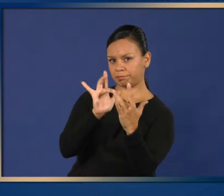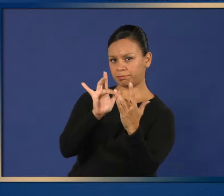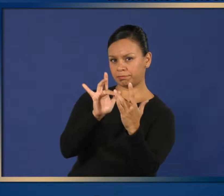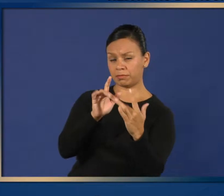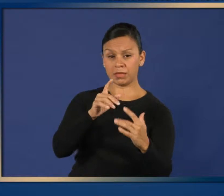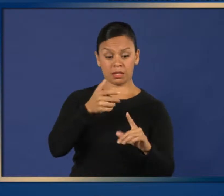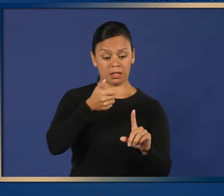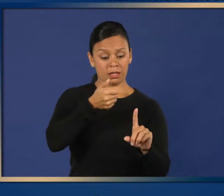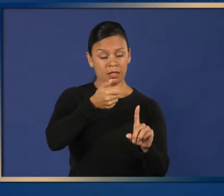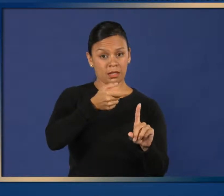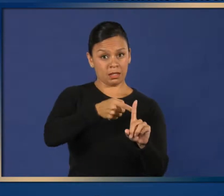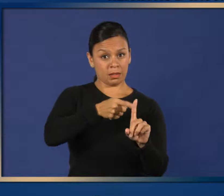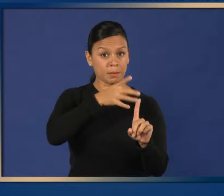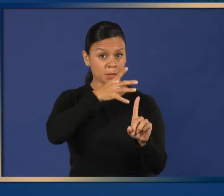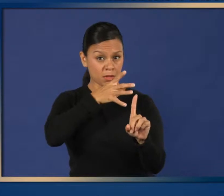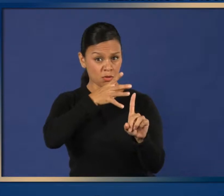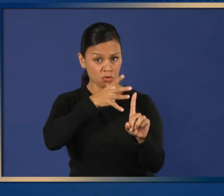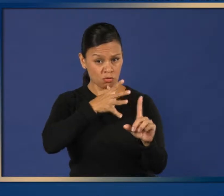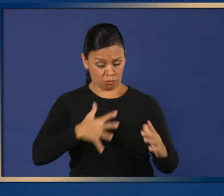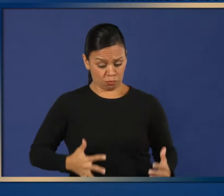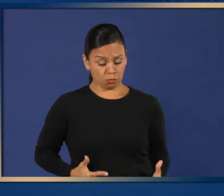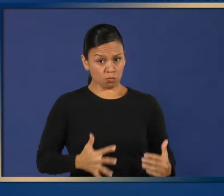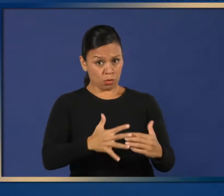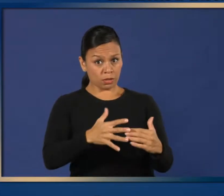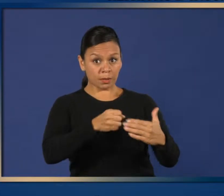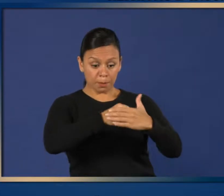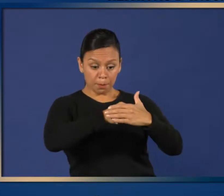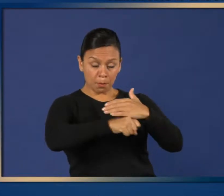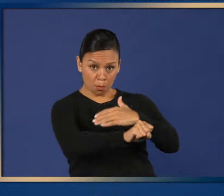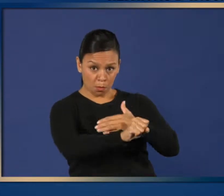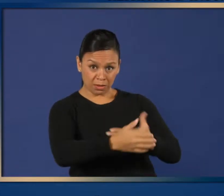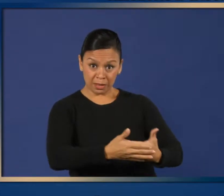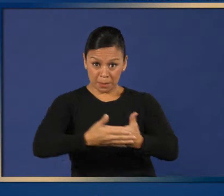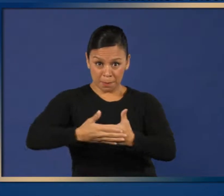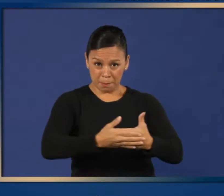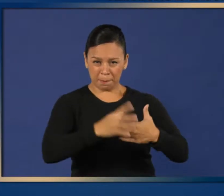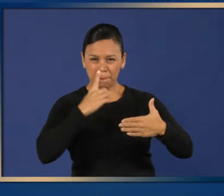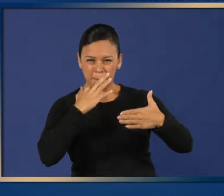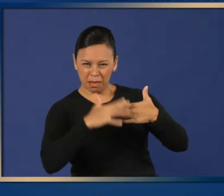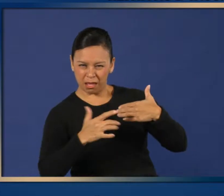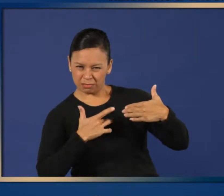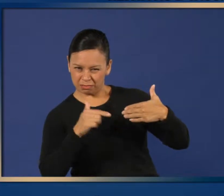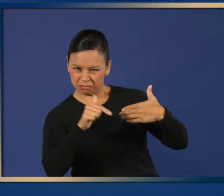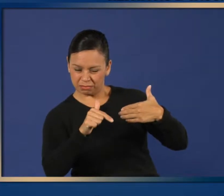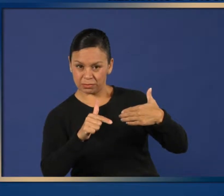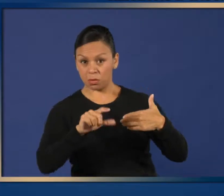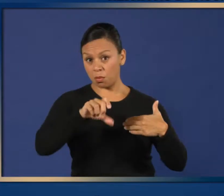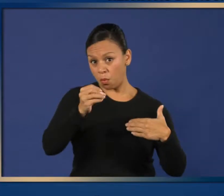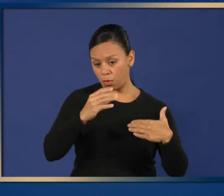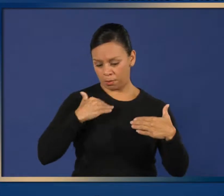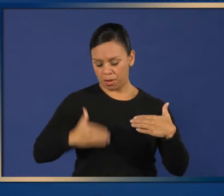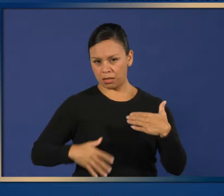contact with a mother's blood and body fluids at the time of birth,